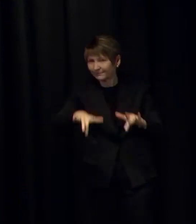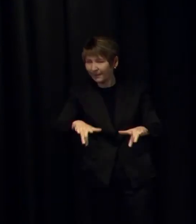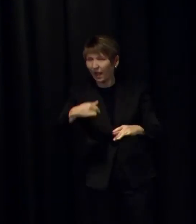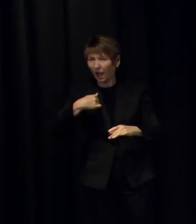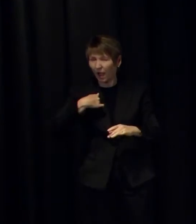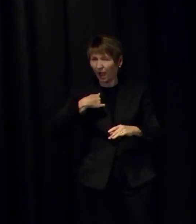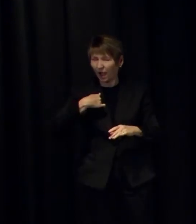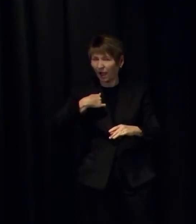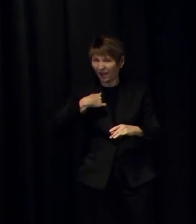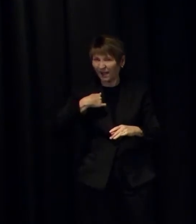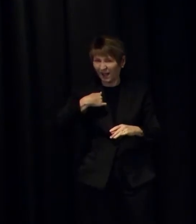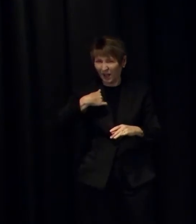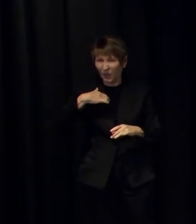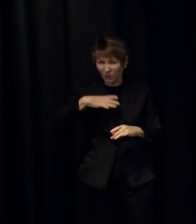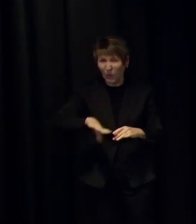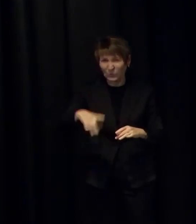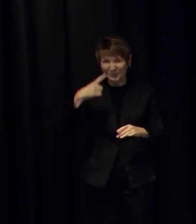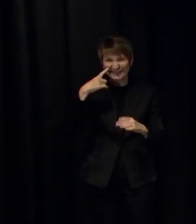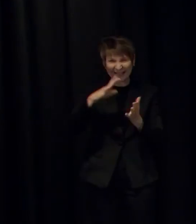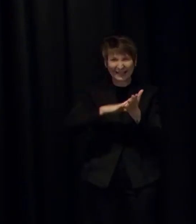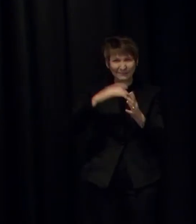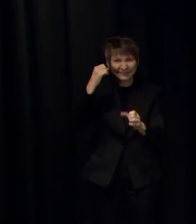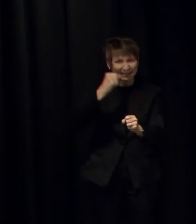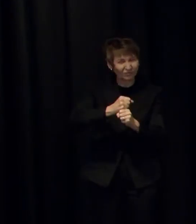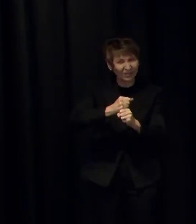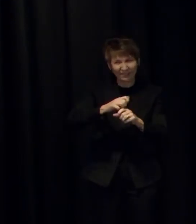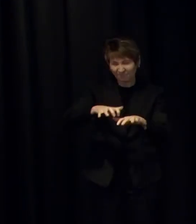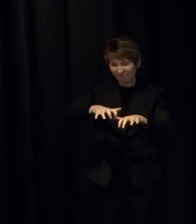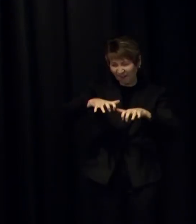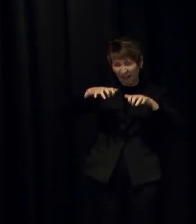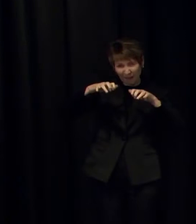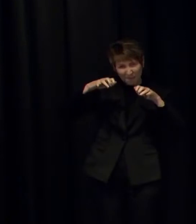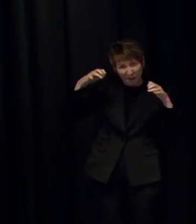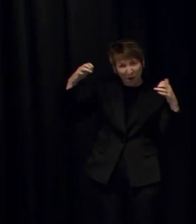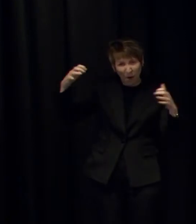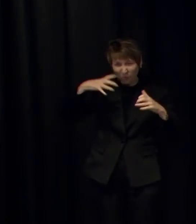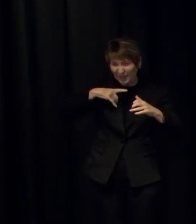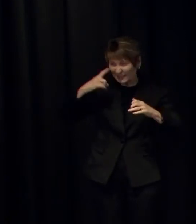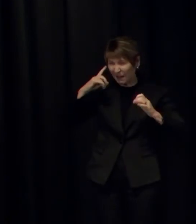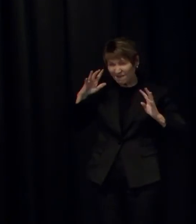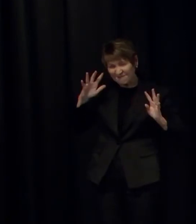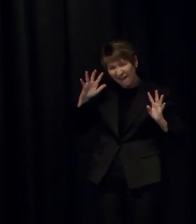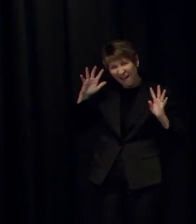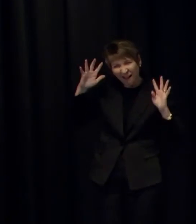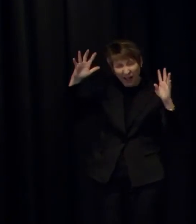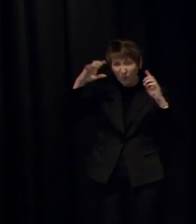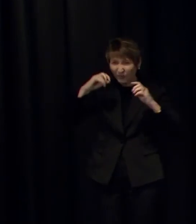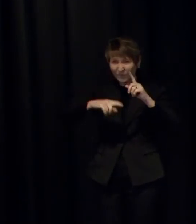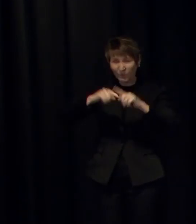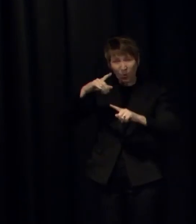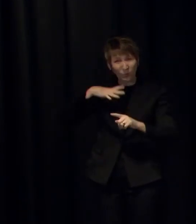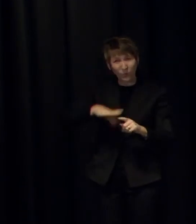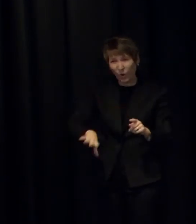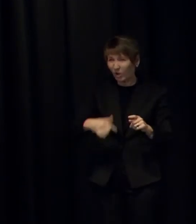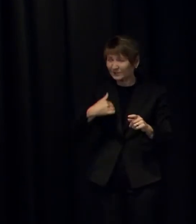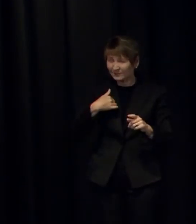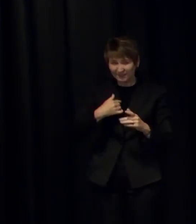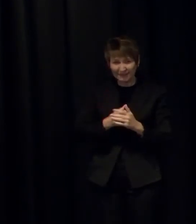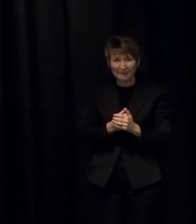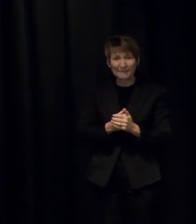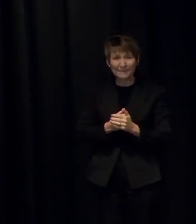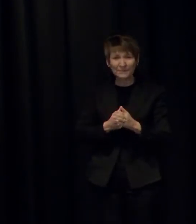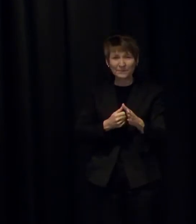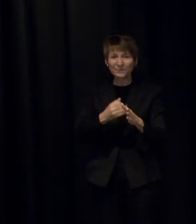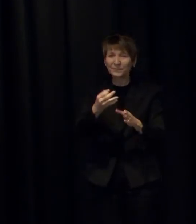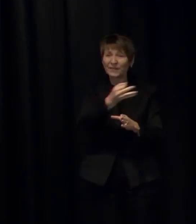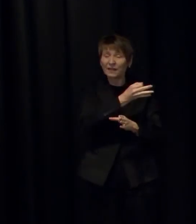of absolute significance at the G as soon as we possibly can. Today's announcement will obviously give Victorians a bit of hope. What's your advice, I guess, for